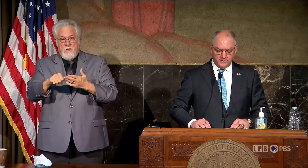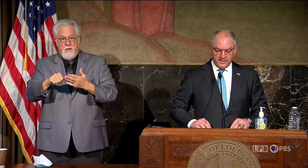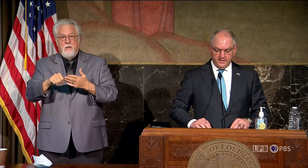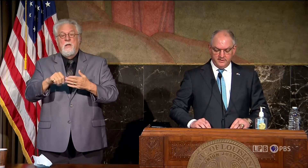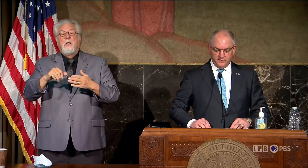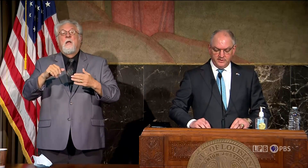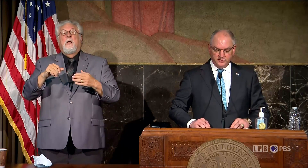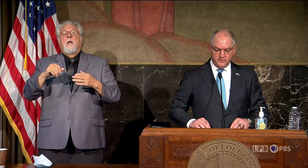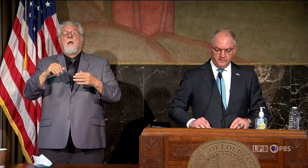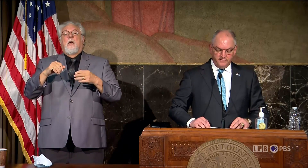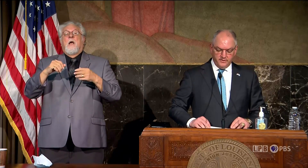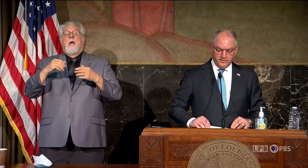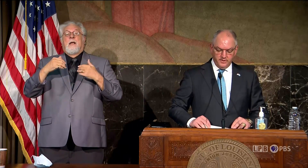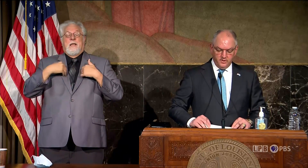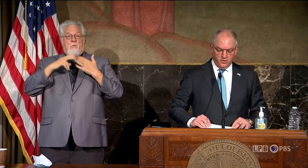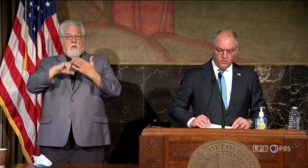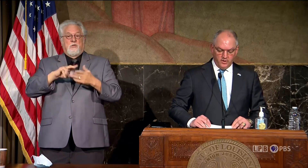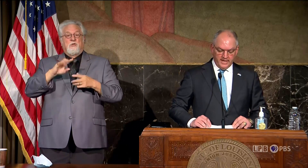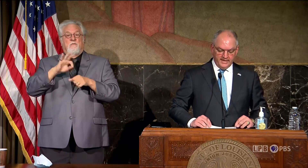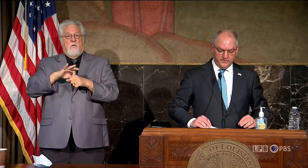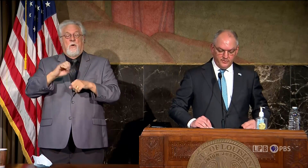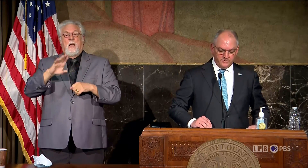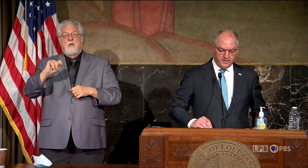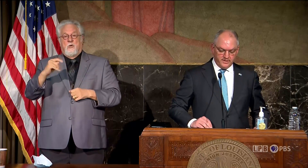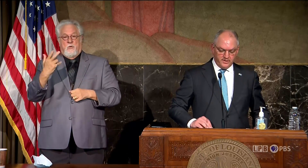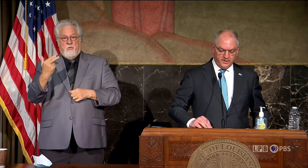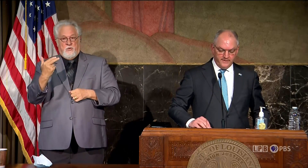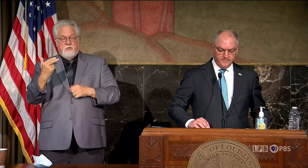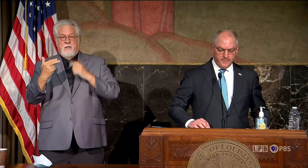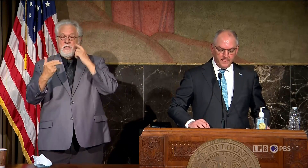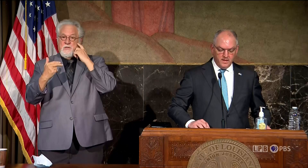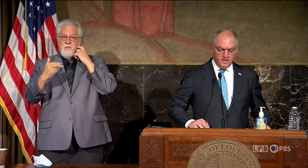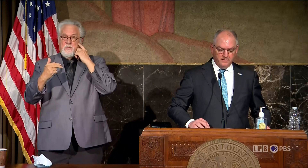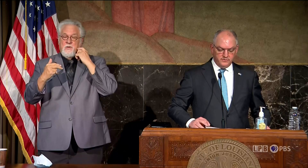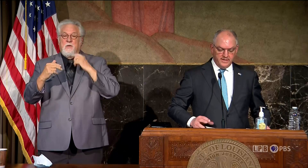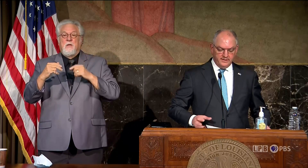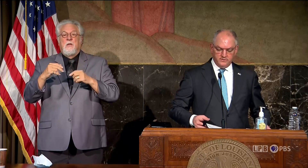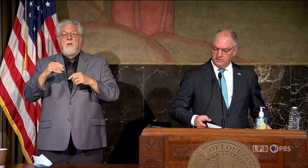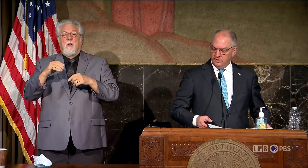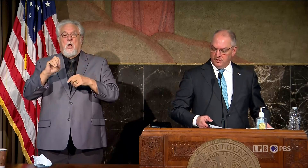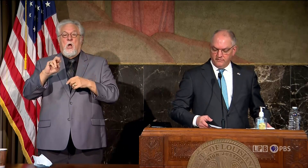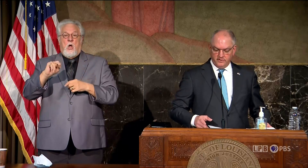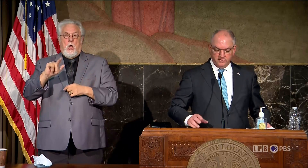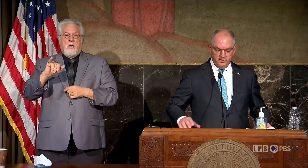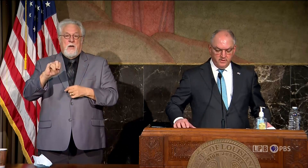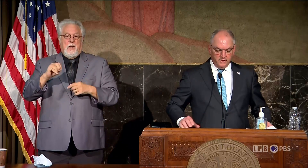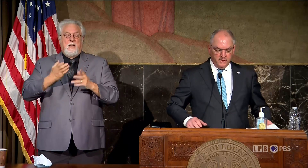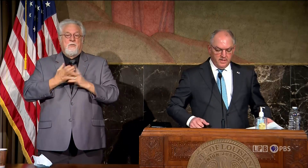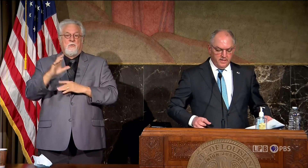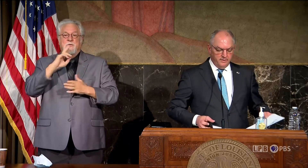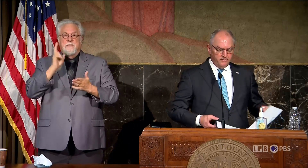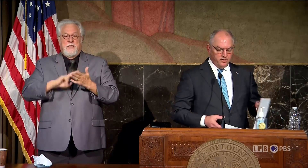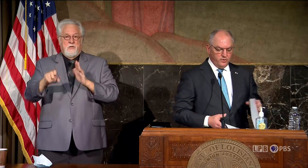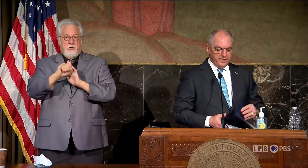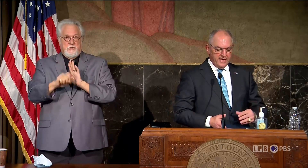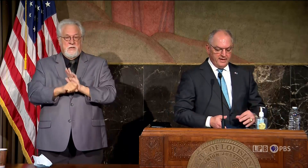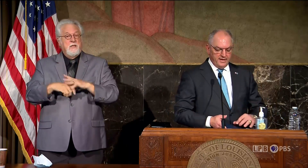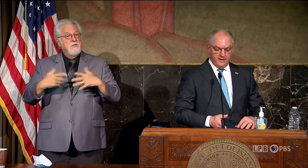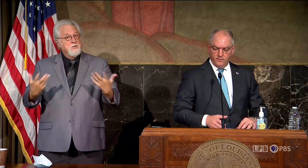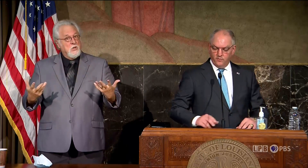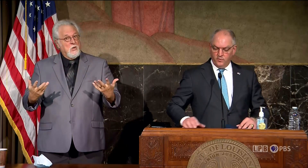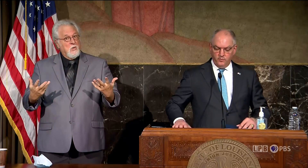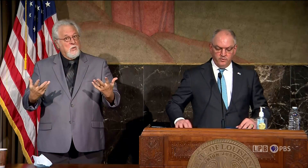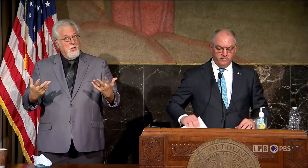the 13th to register to vote online through the Secretary of State's office. So with